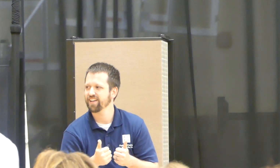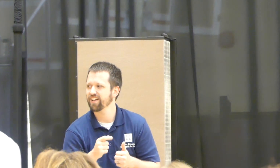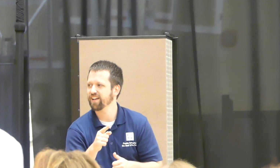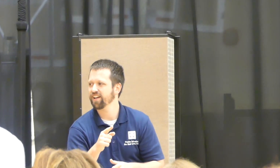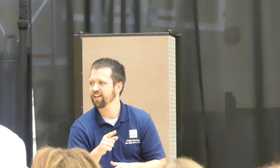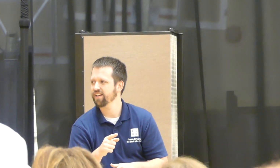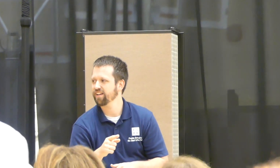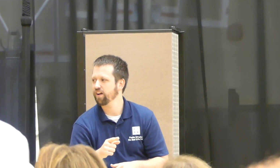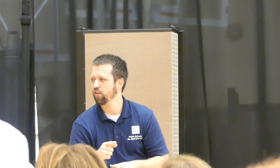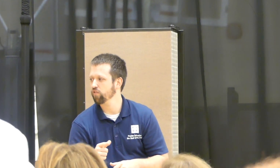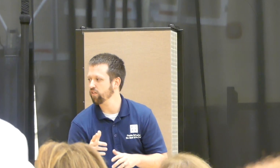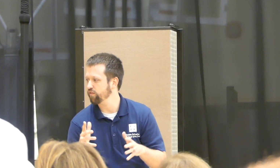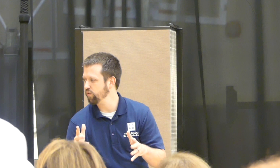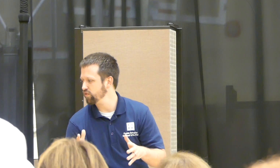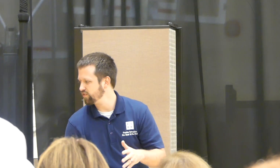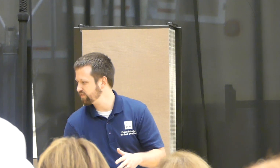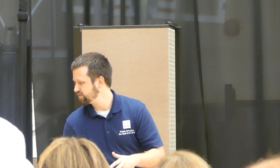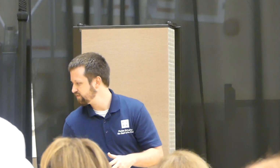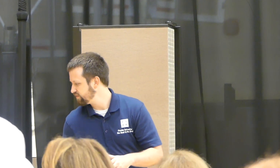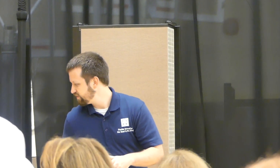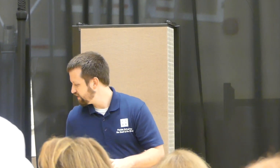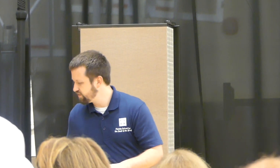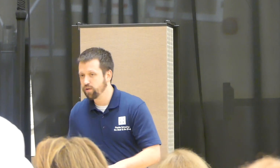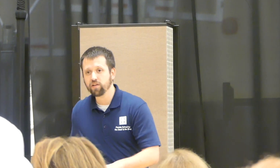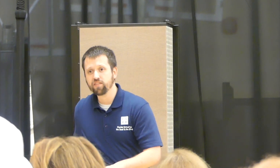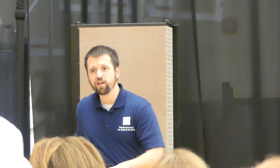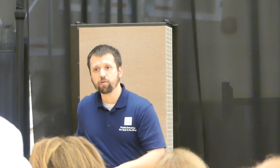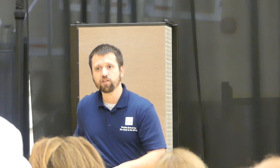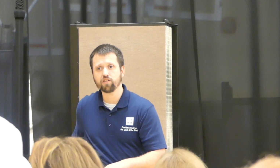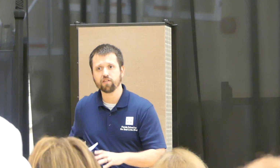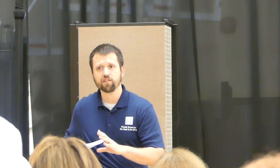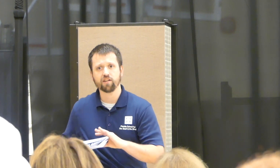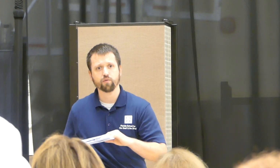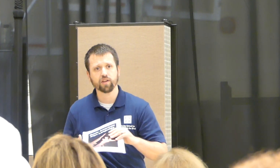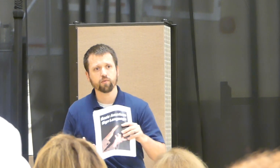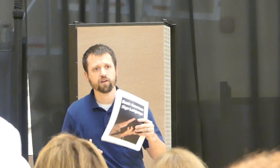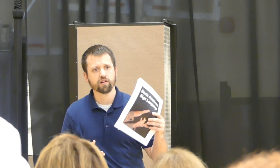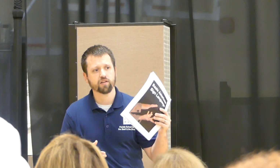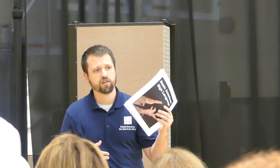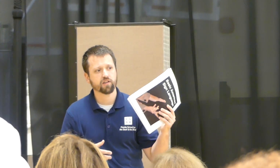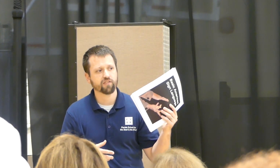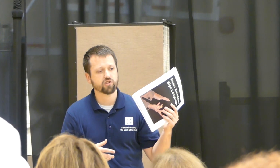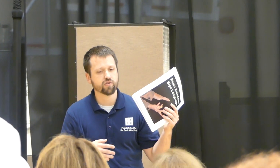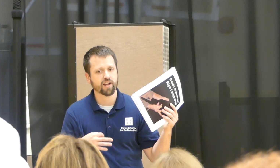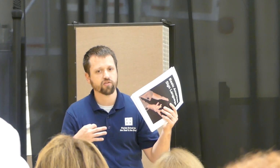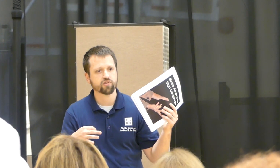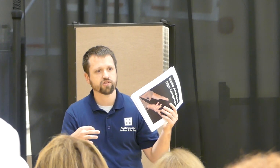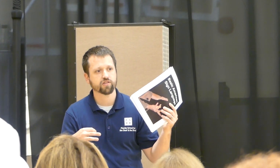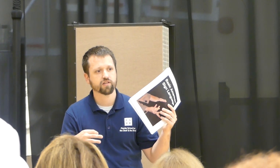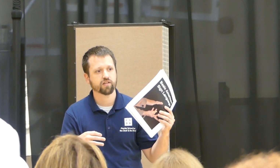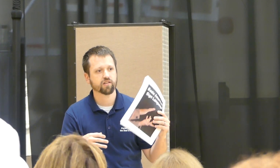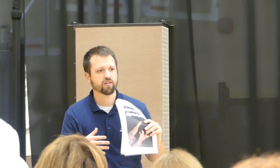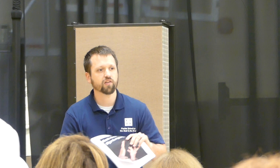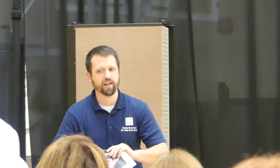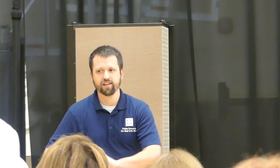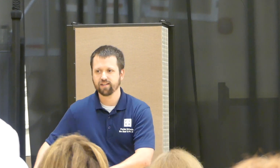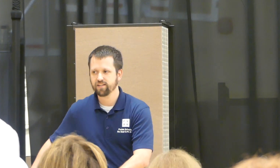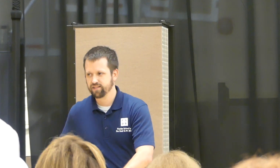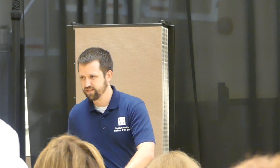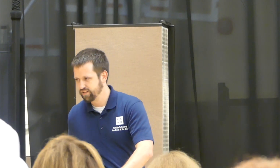I was out there midway. They want to Bring the trans through, across the track. And I was stopping.